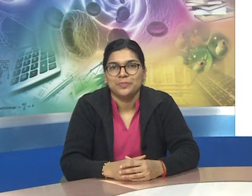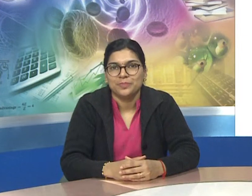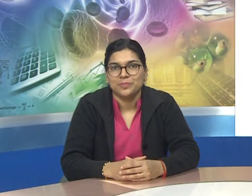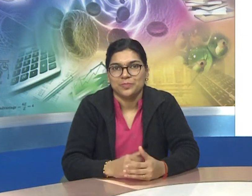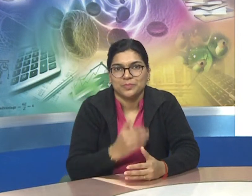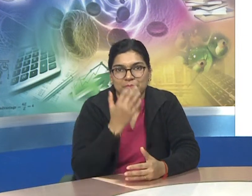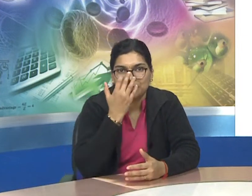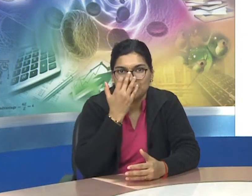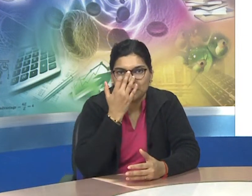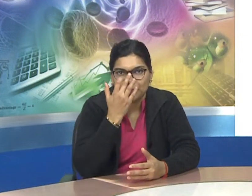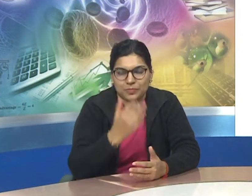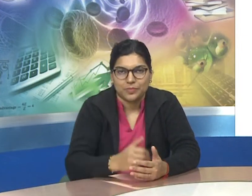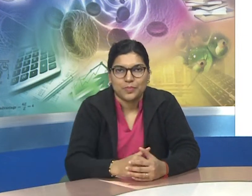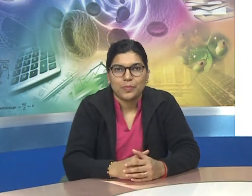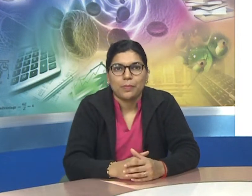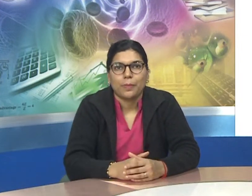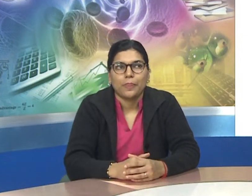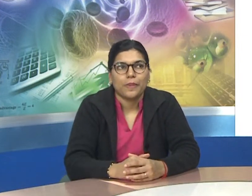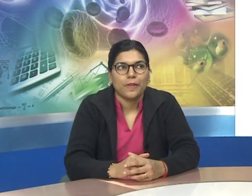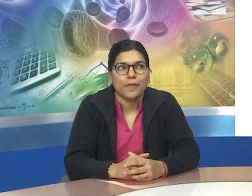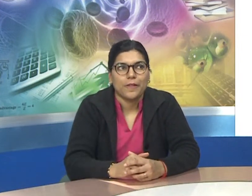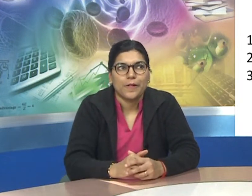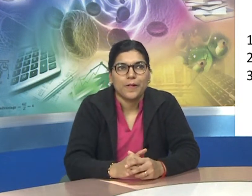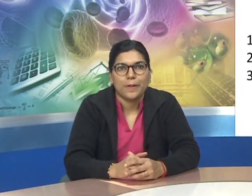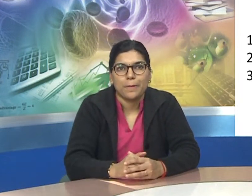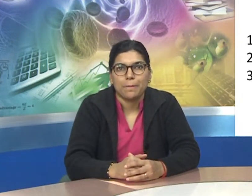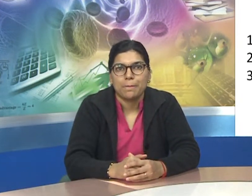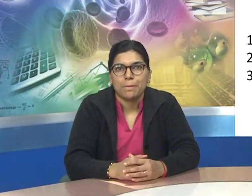the advantages, weaknesses and the solution.